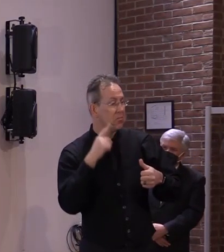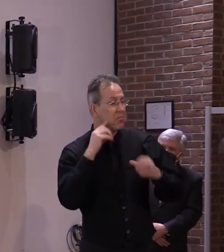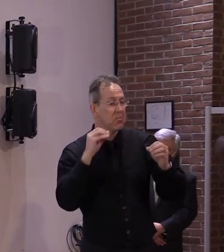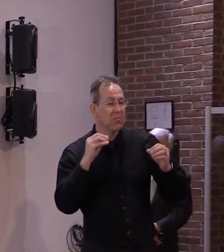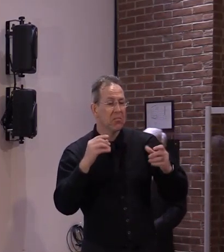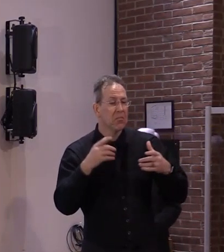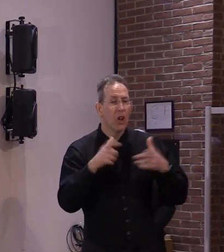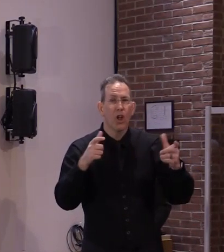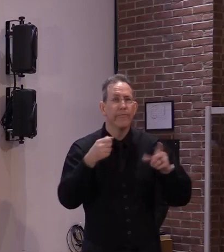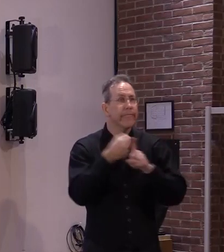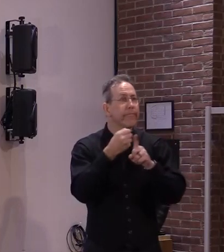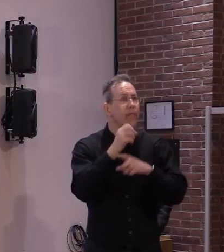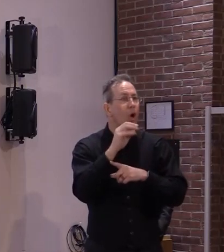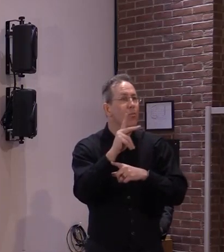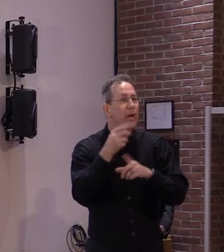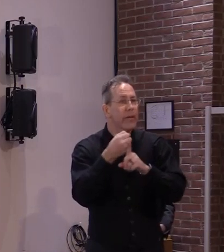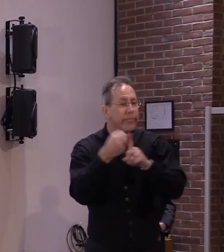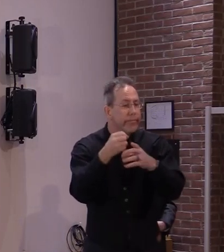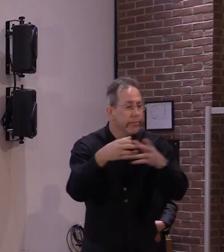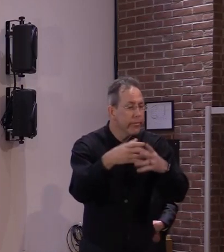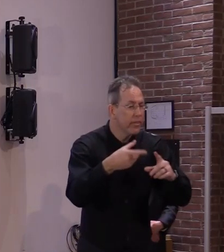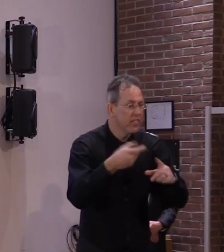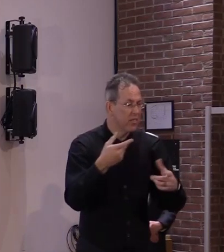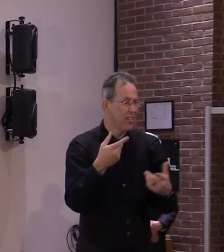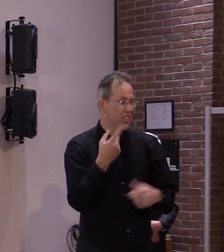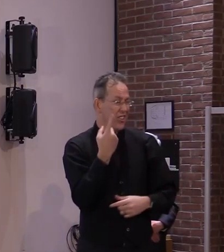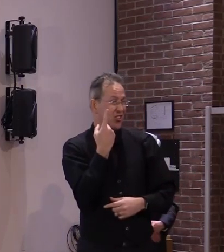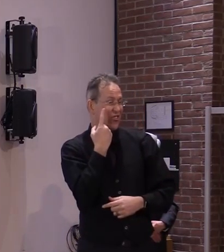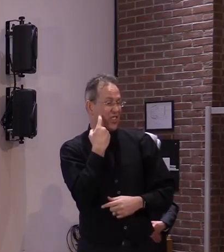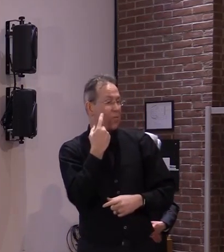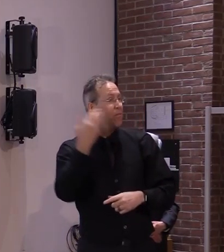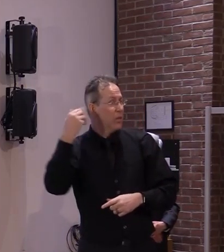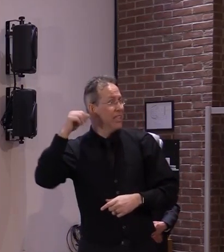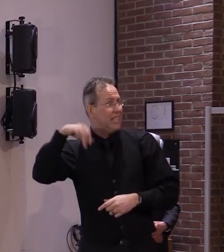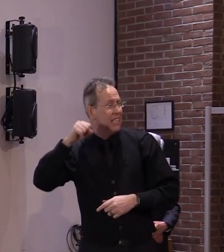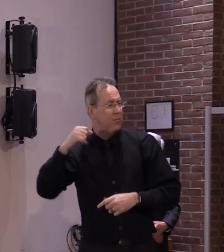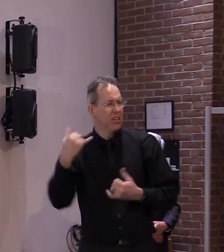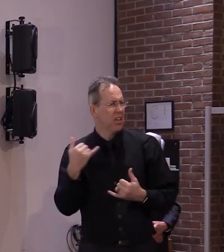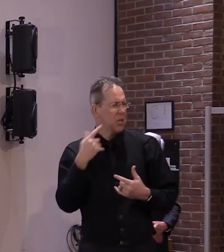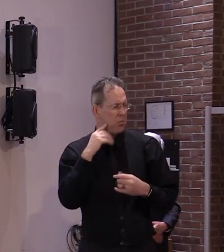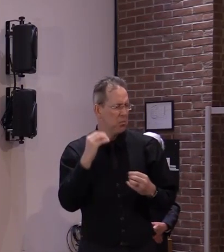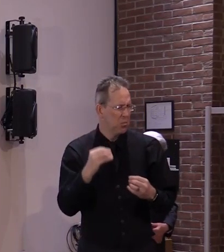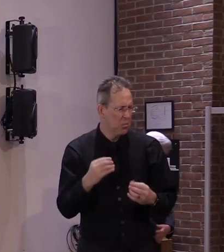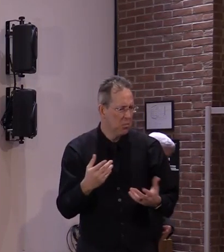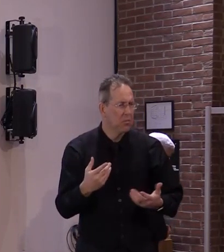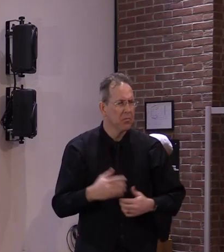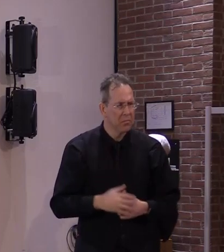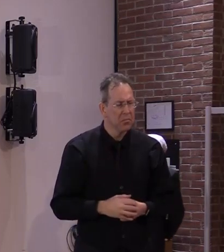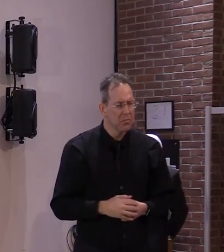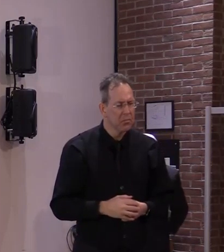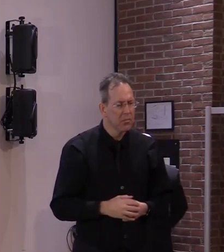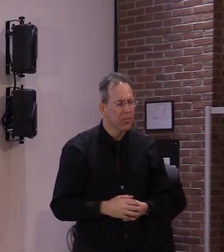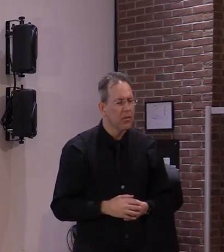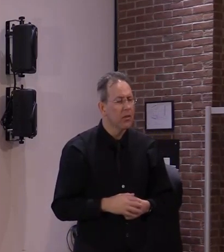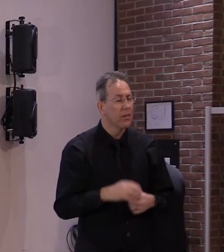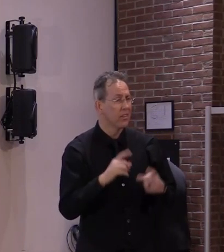number over many months, but not recently. And with regard to protection